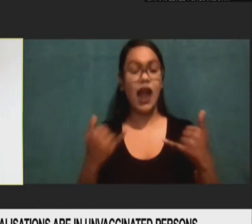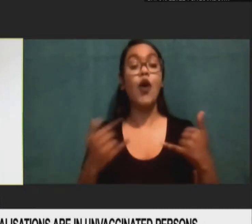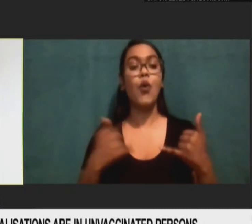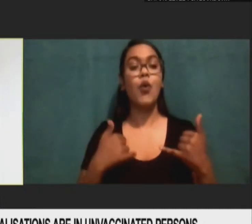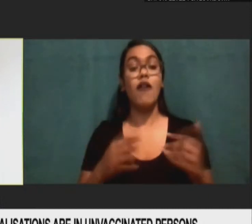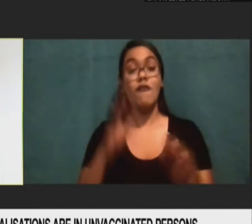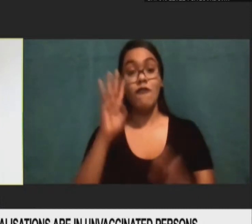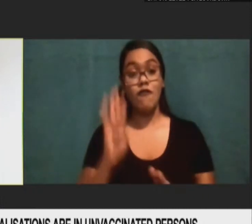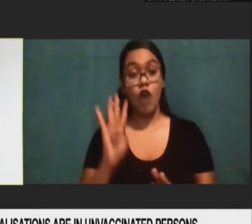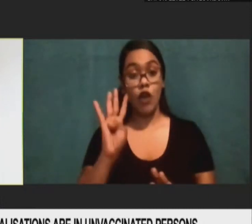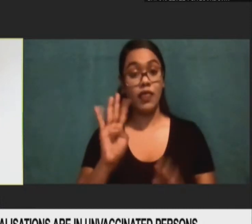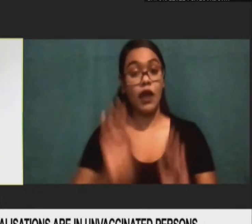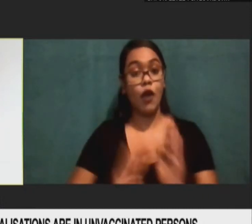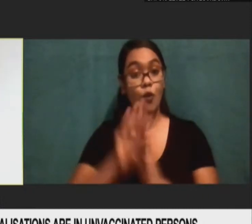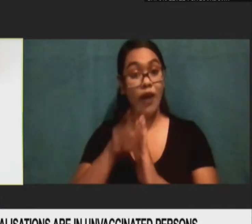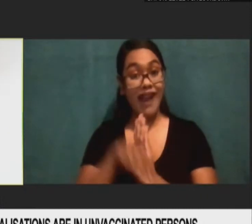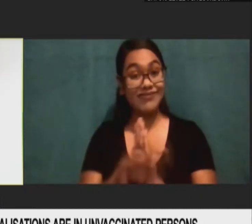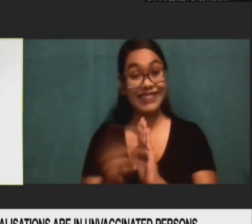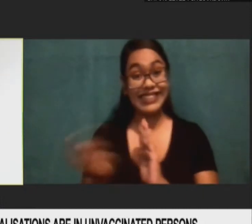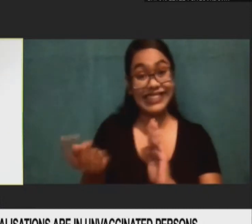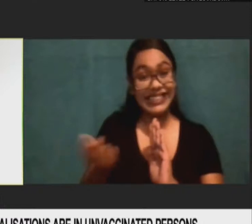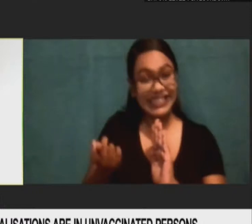time for whatever,